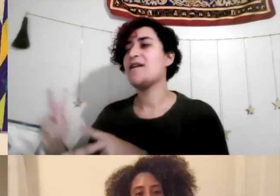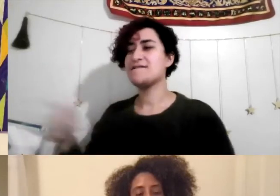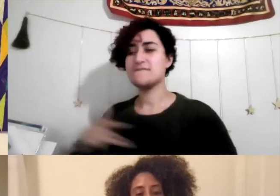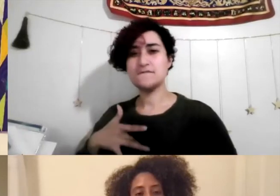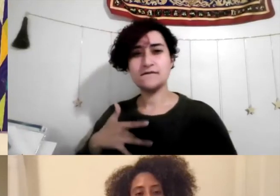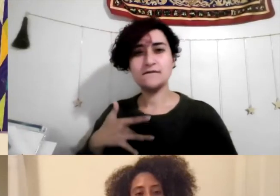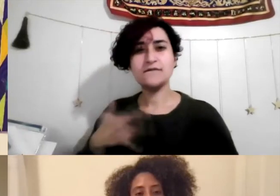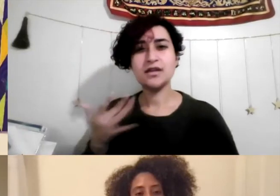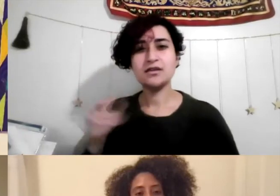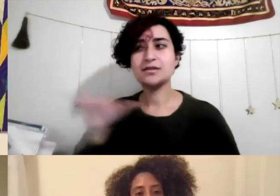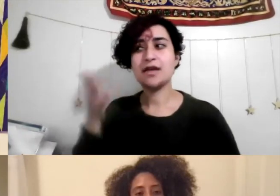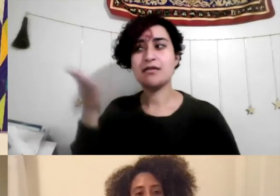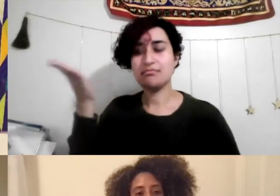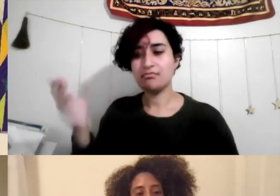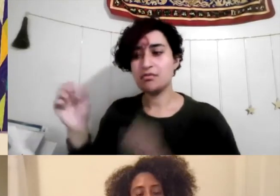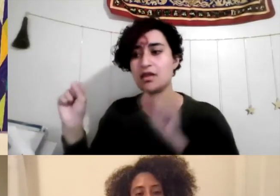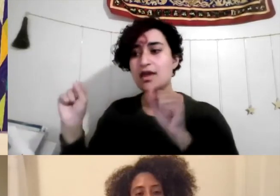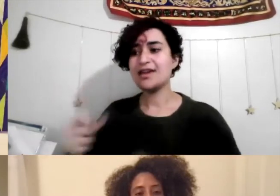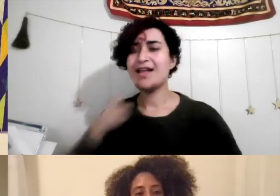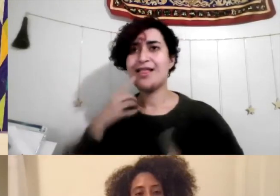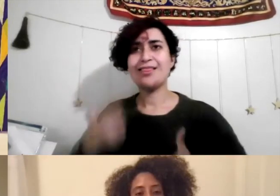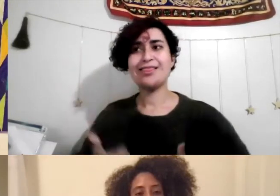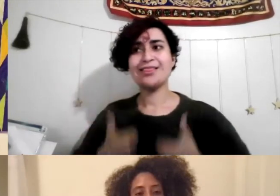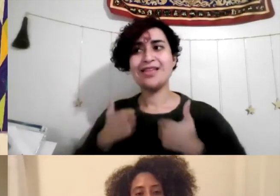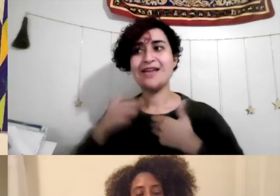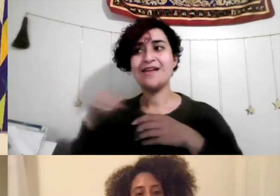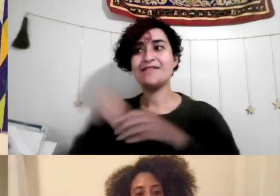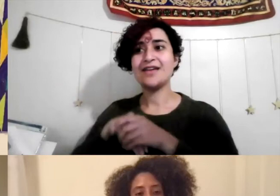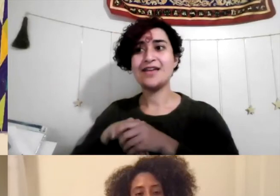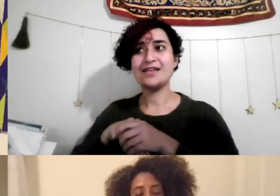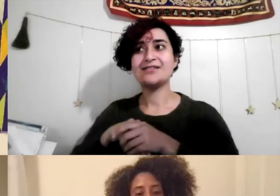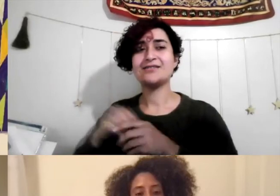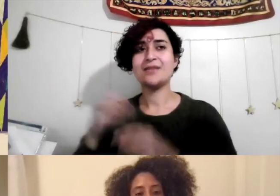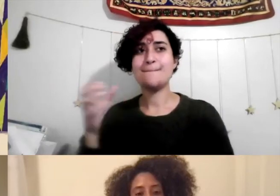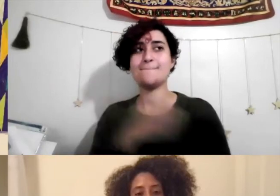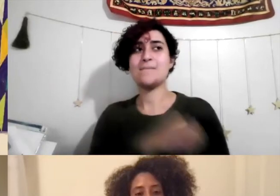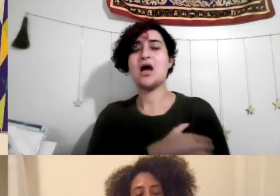feels like they can live in the power